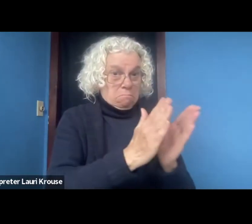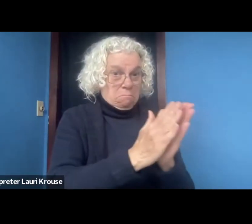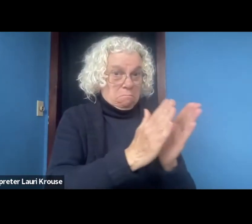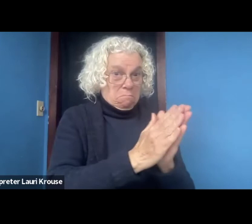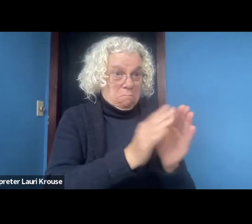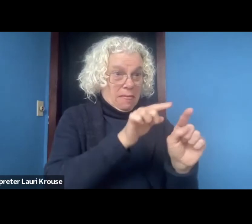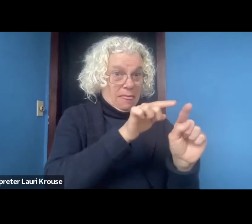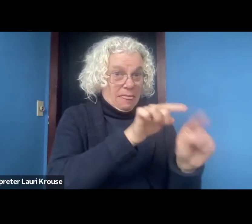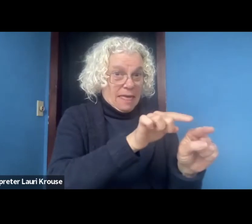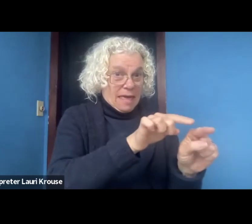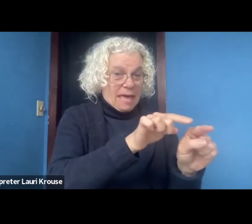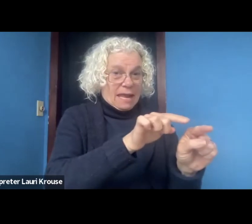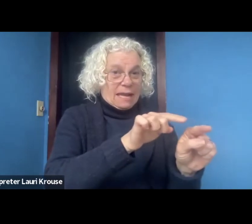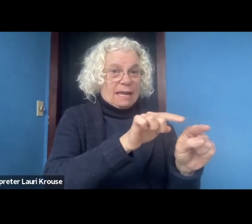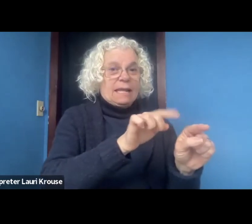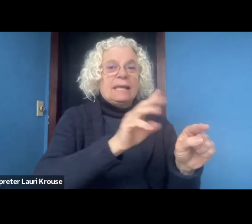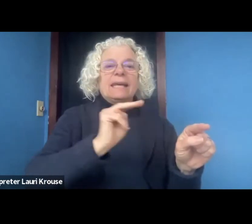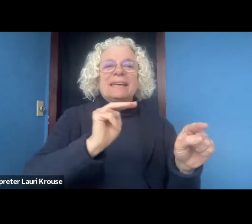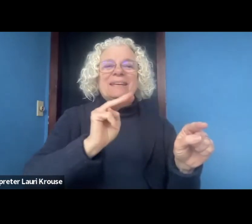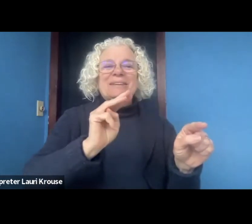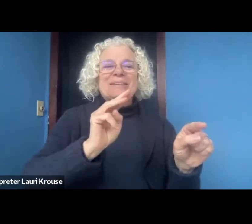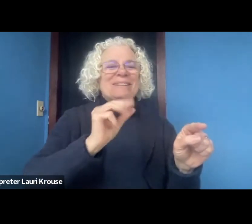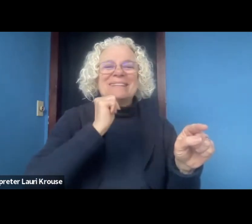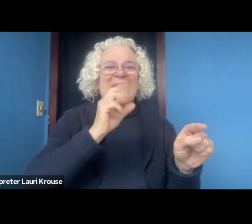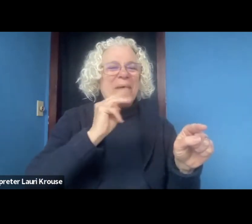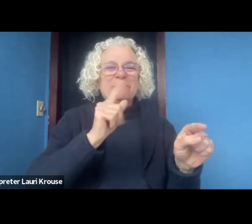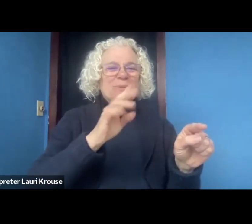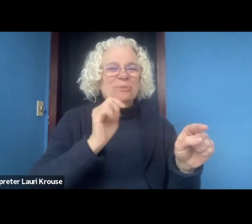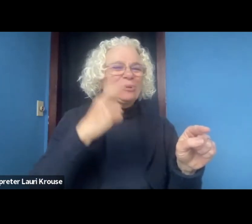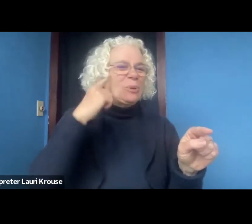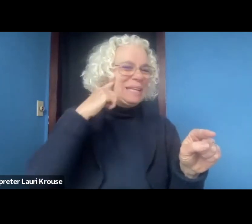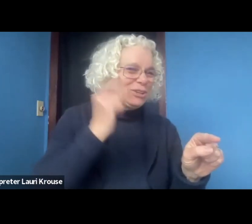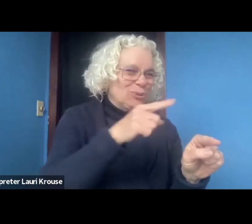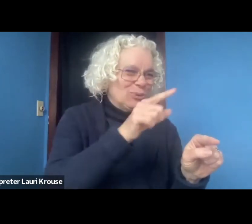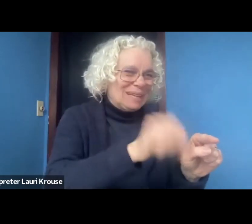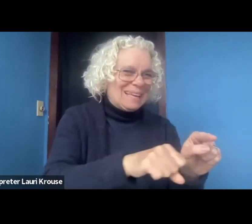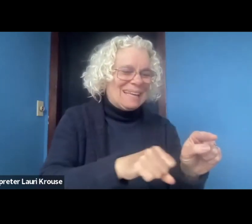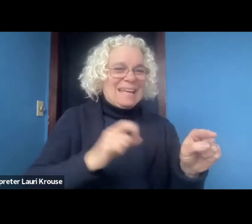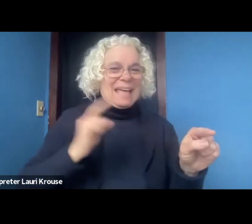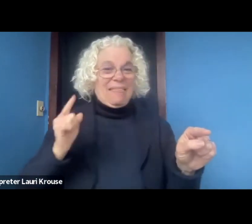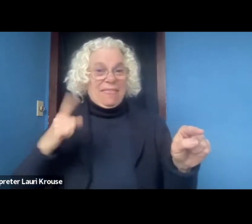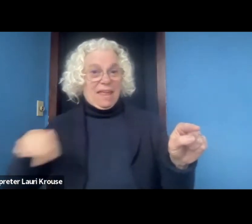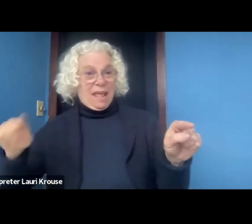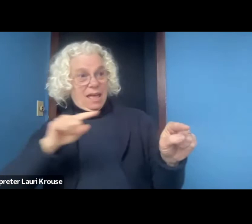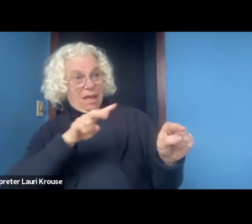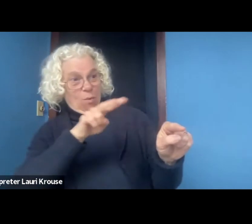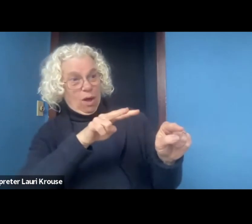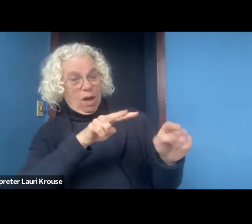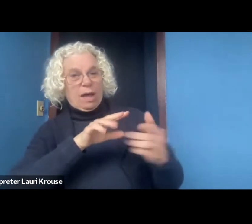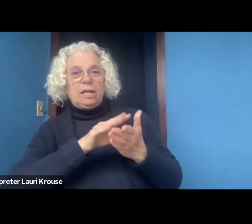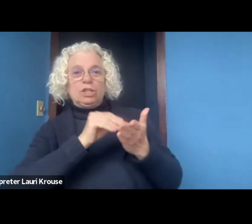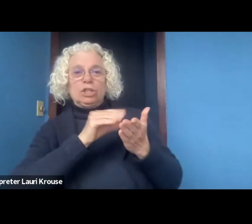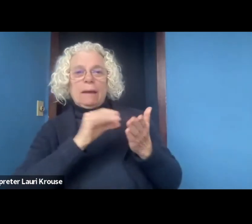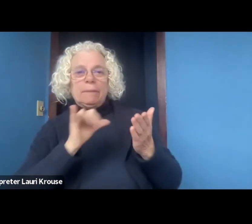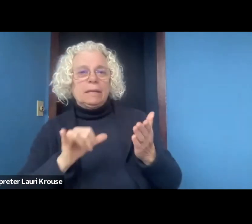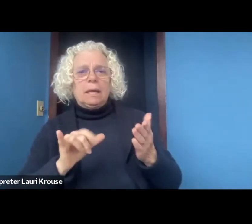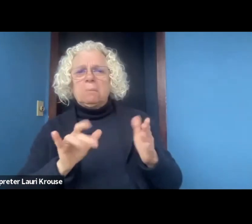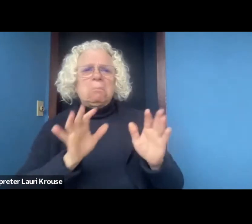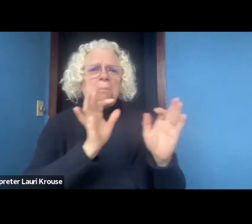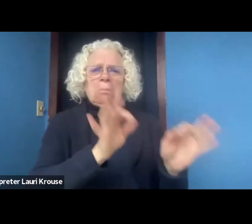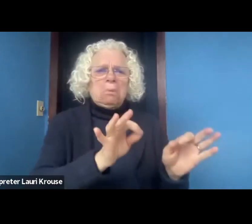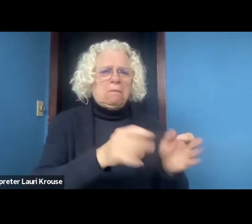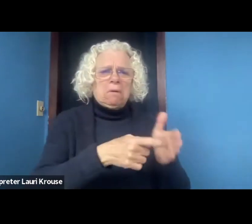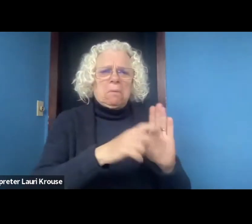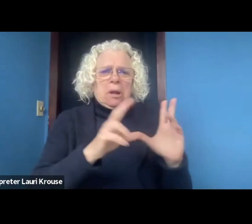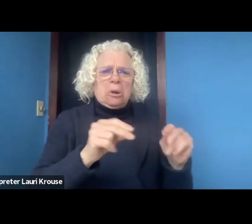unmute, turn original sound on, and share with us so that we can copy you? There's no right or wrong answer here, just whatever you would